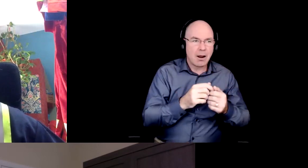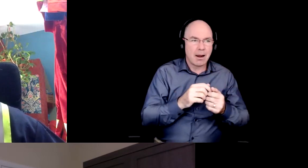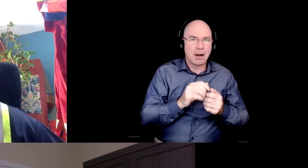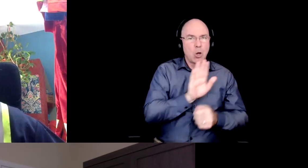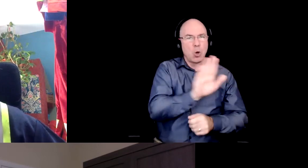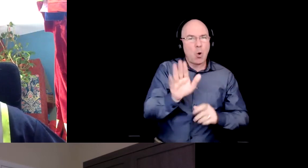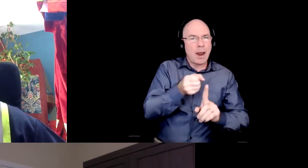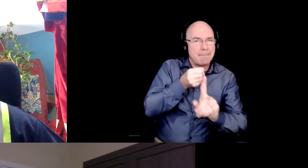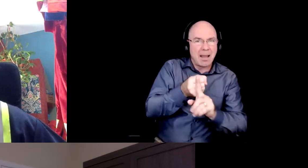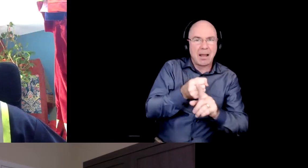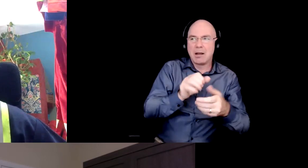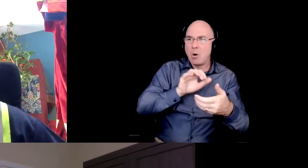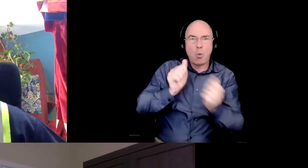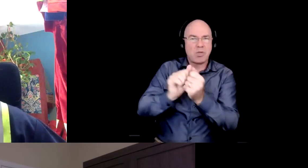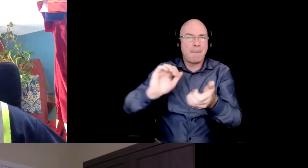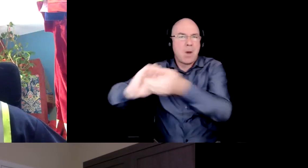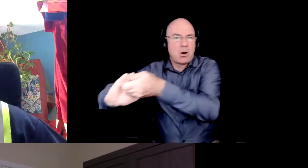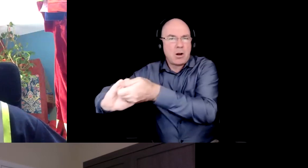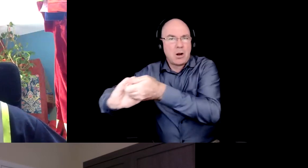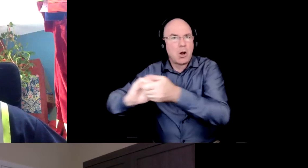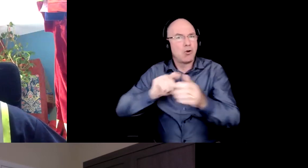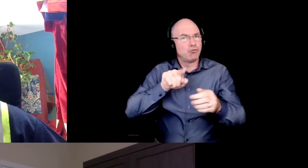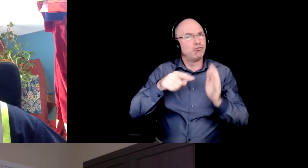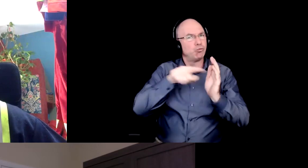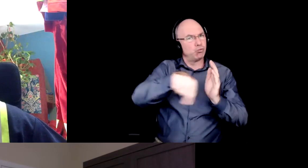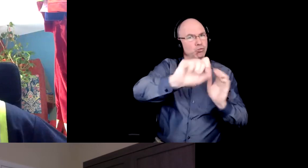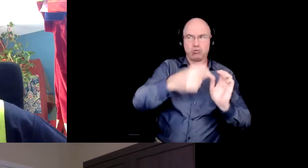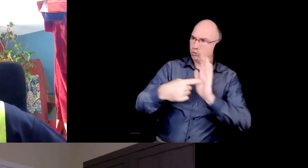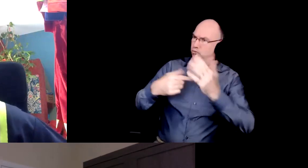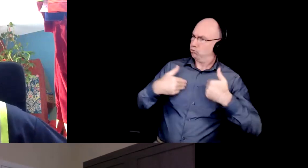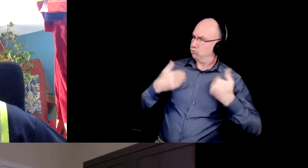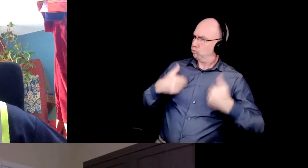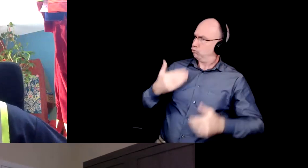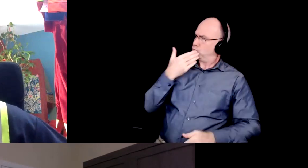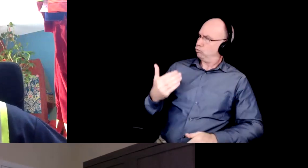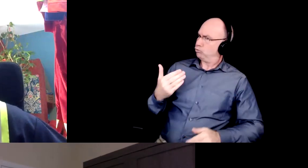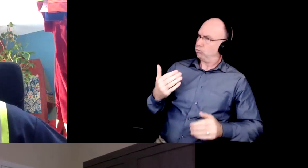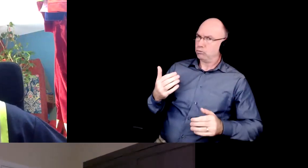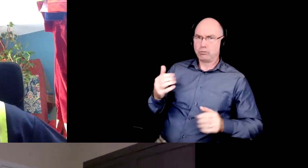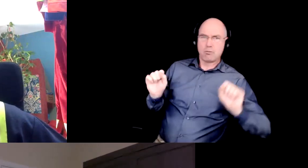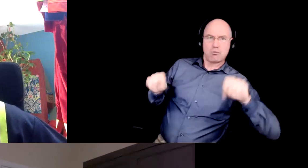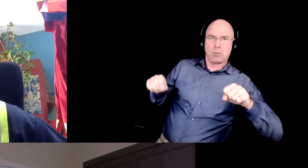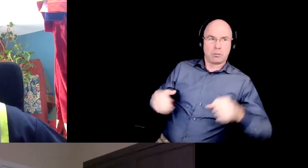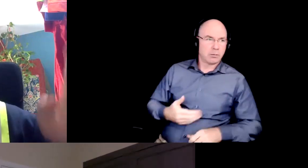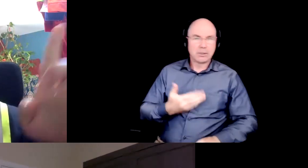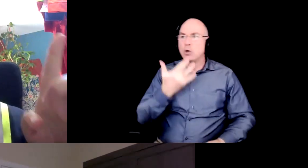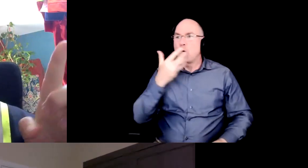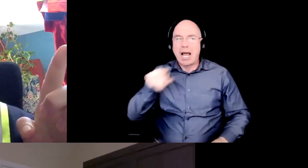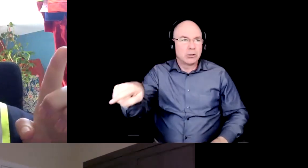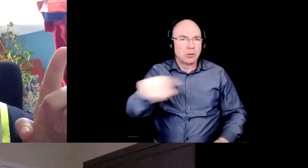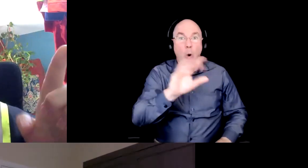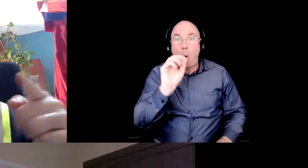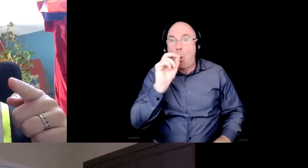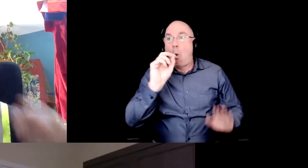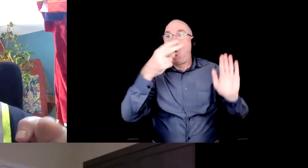your partnership might have and offer yourself up as a really good candidate. Best of luck to y'all. And I'm going to